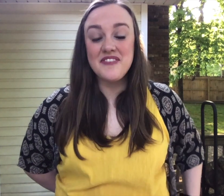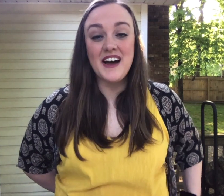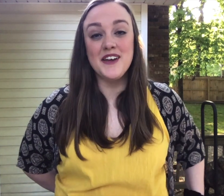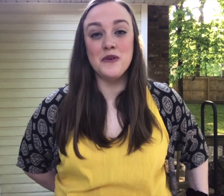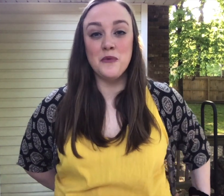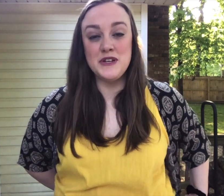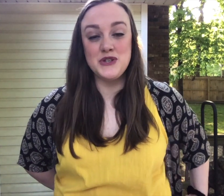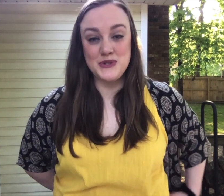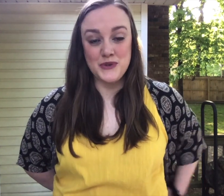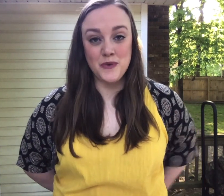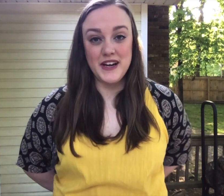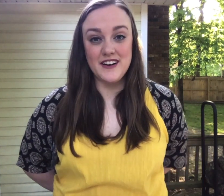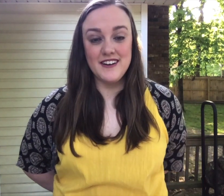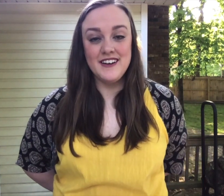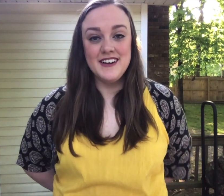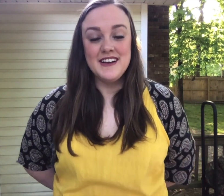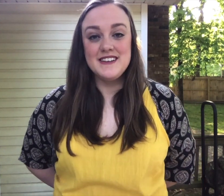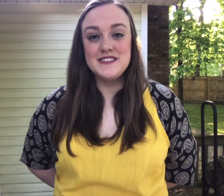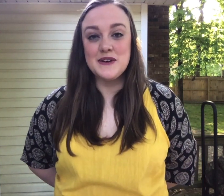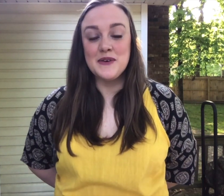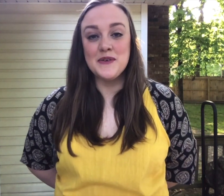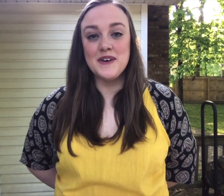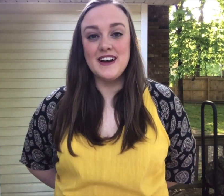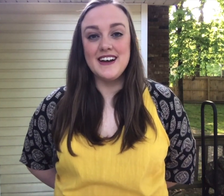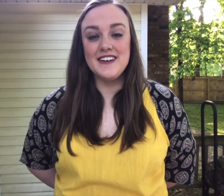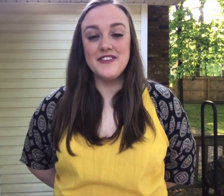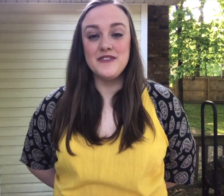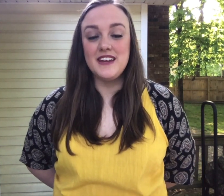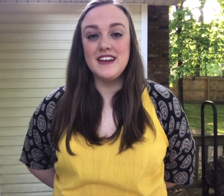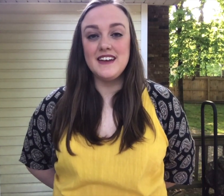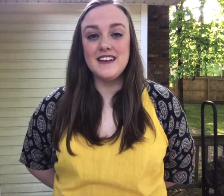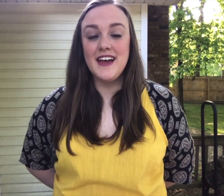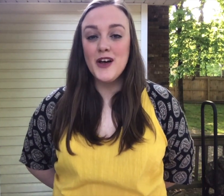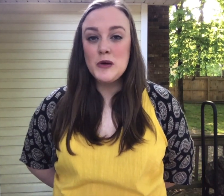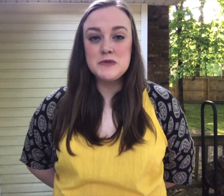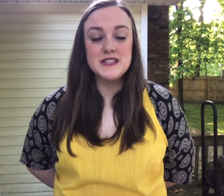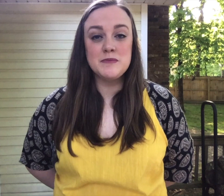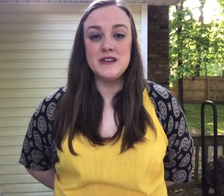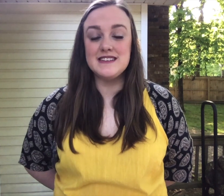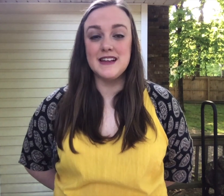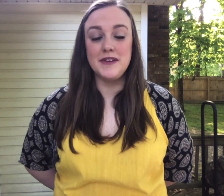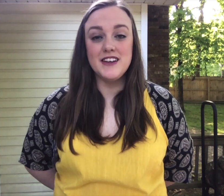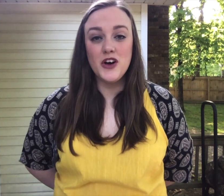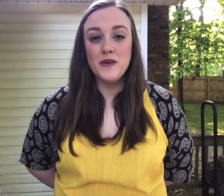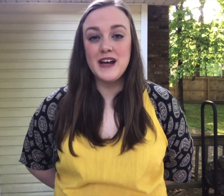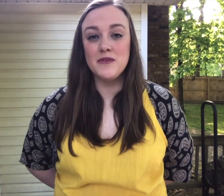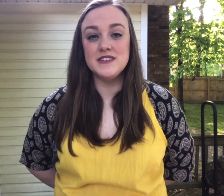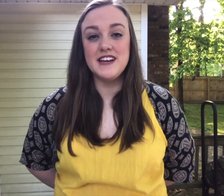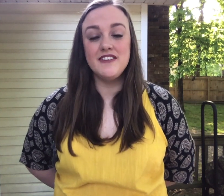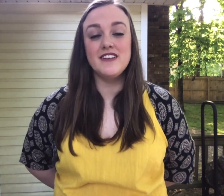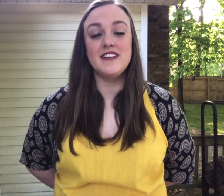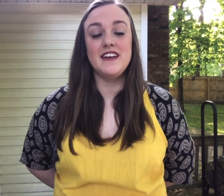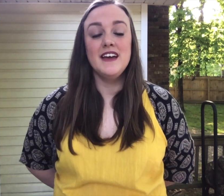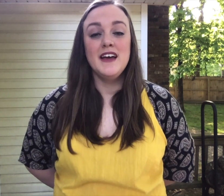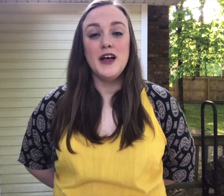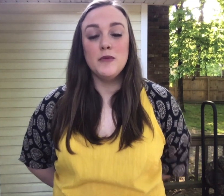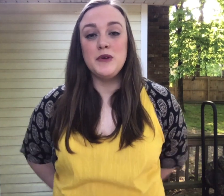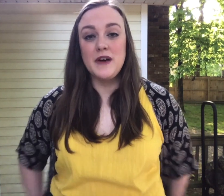identifying which square. So if you need help, just please let me know and I will definitely help you